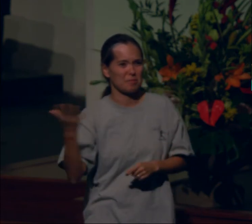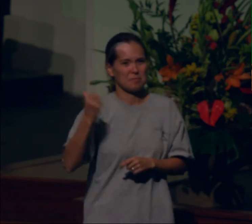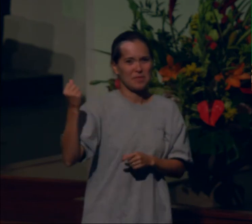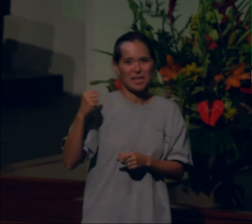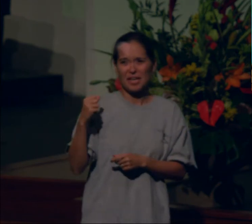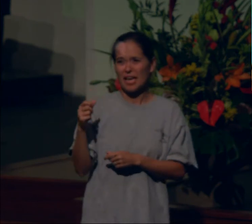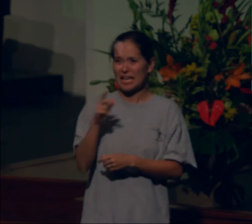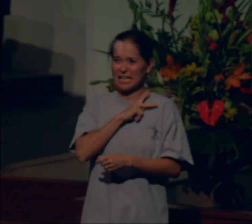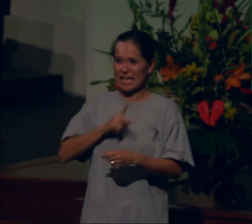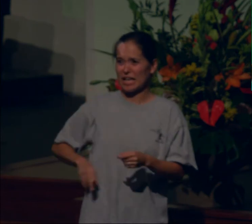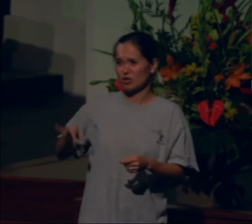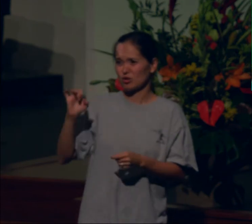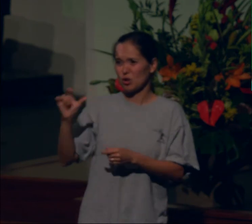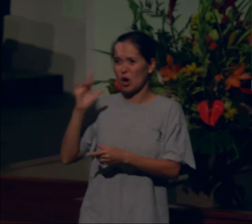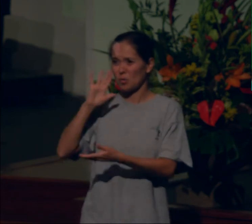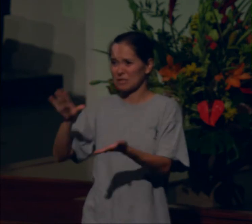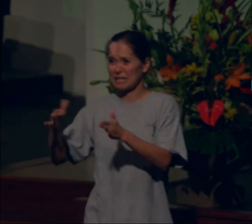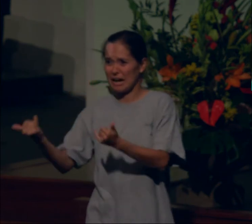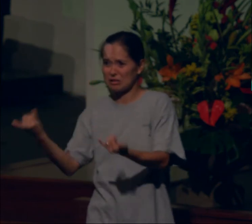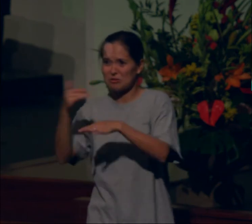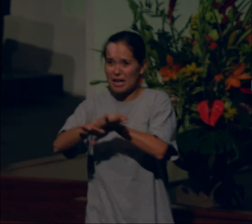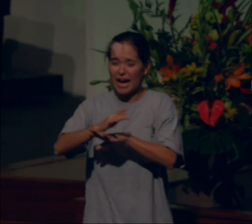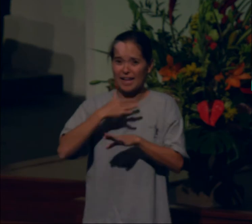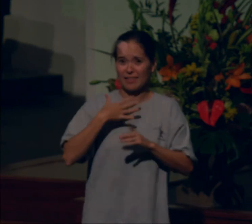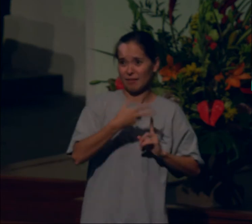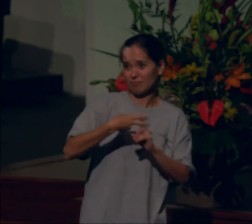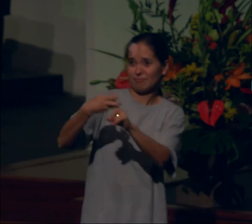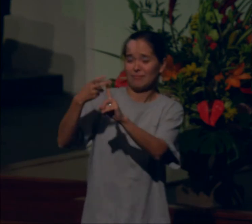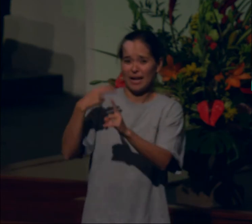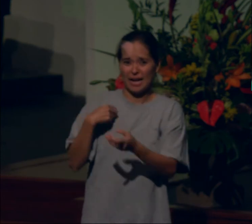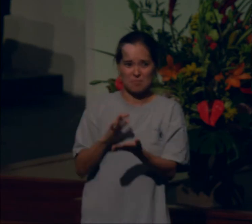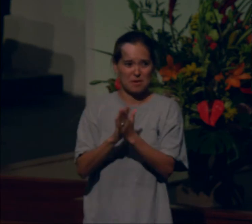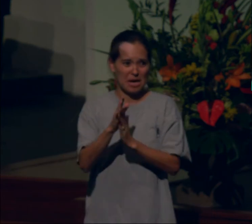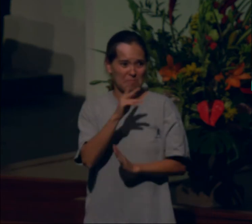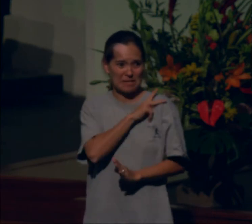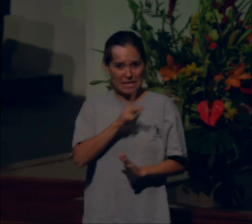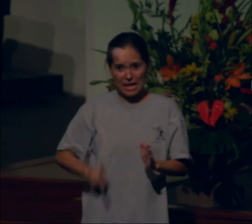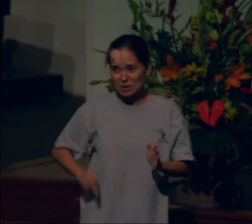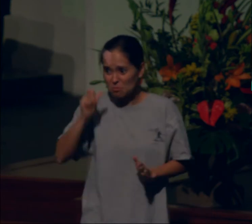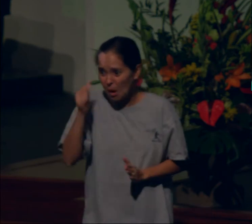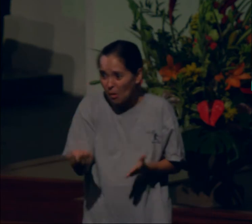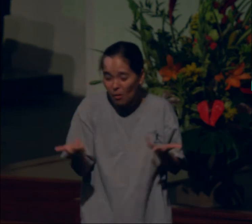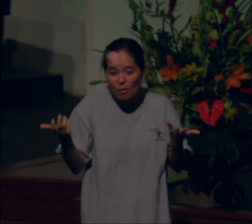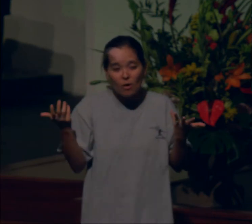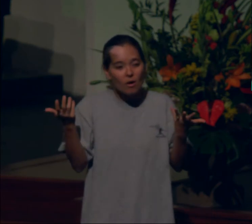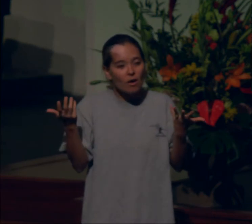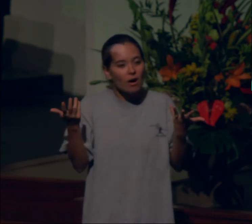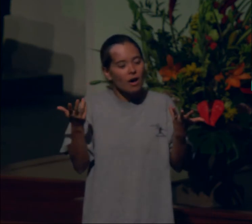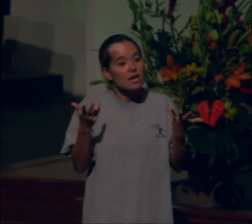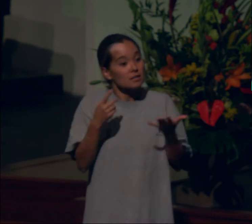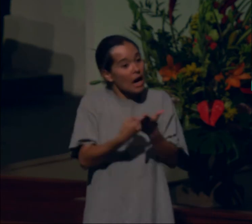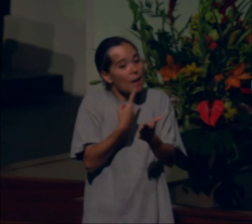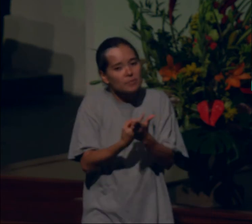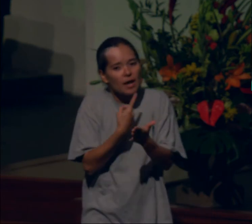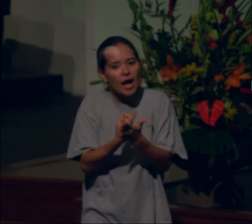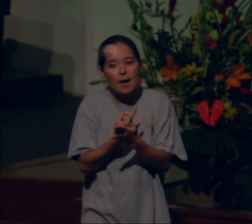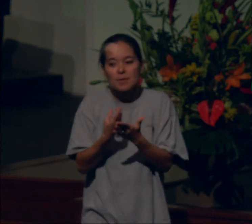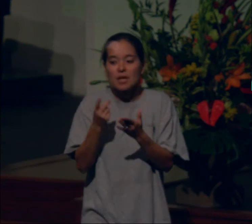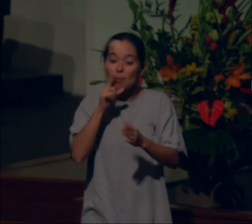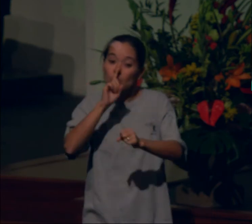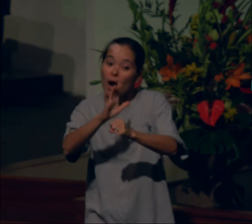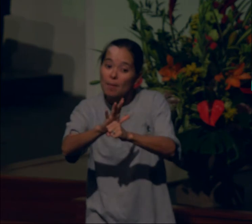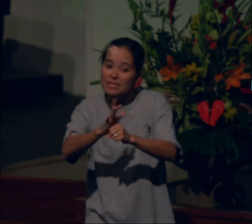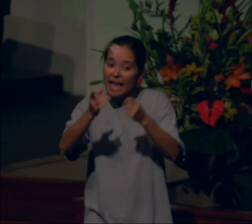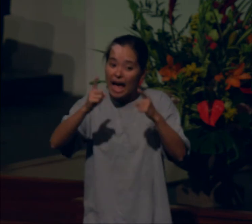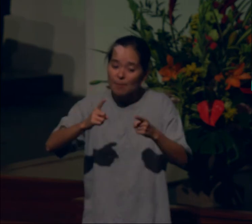Saul tonight and just pave the way? And they're going to come and get me at the house when they hear what the man of God did? Sometimes it doesn't happen that easy.